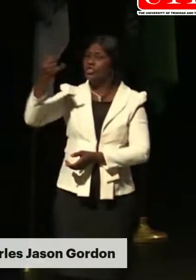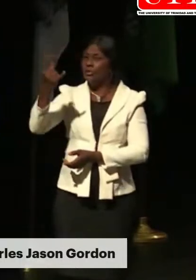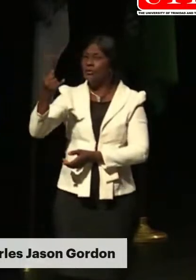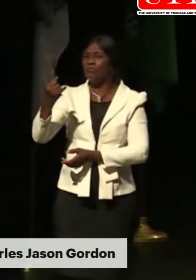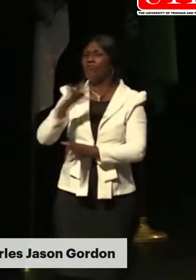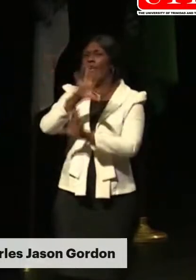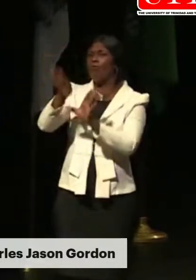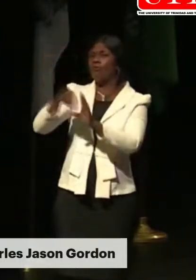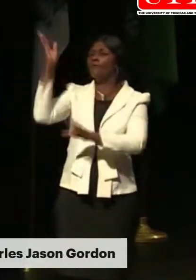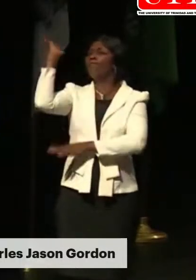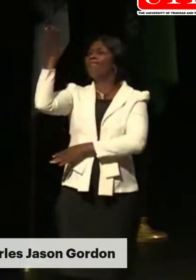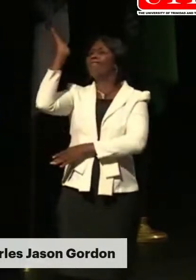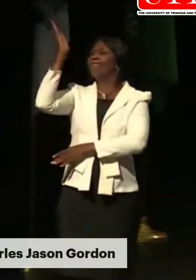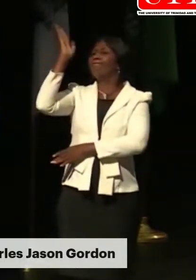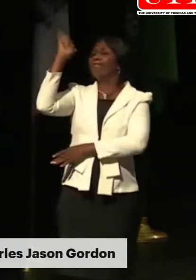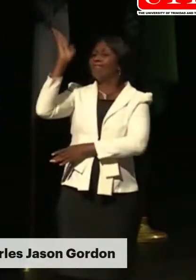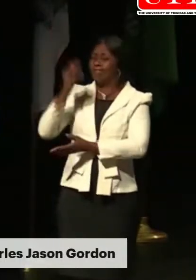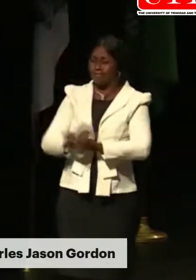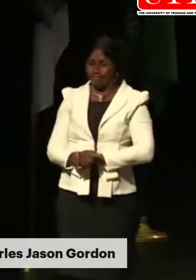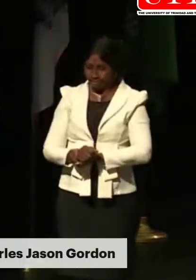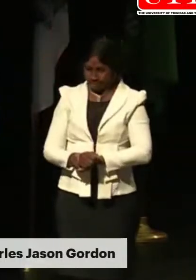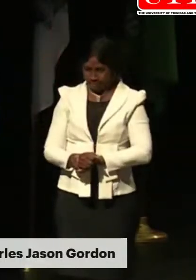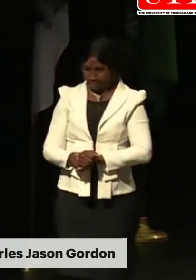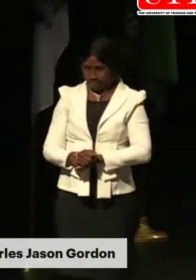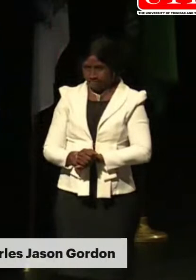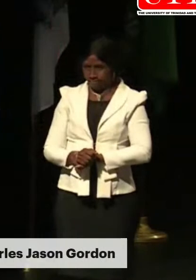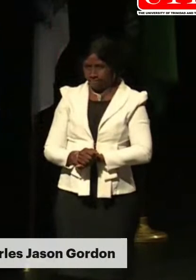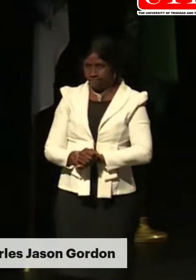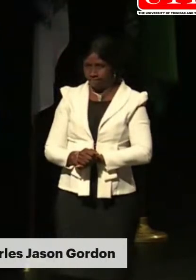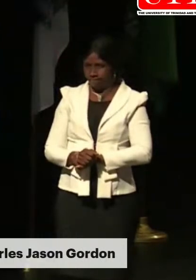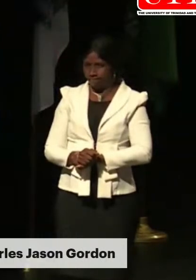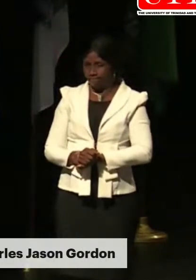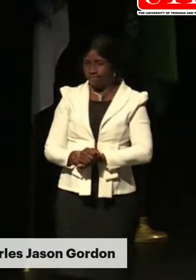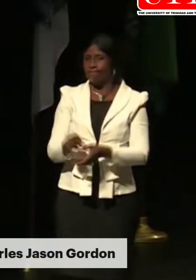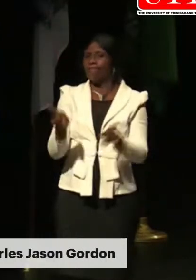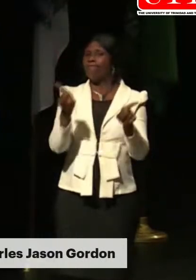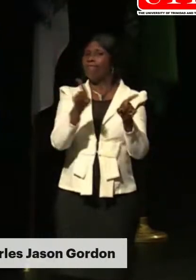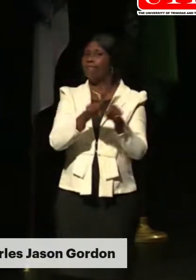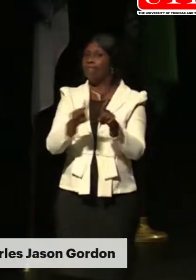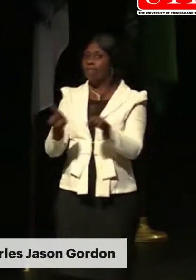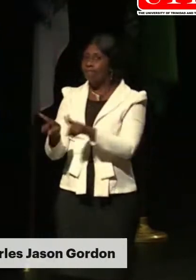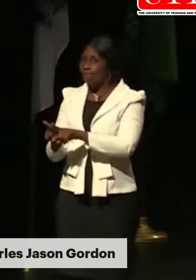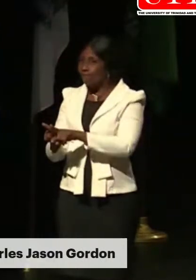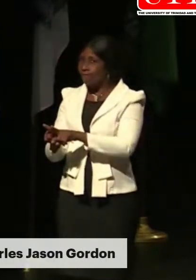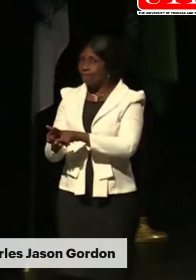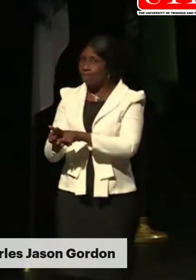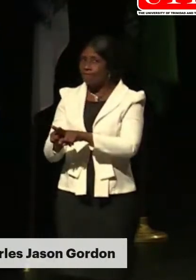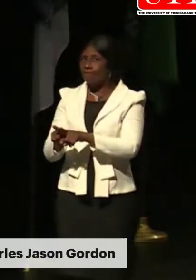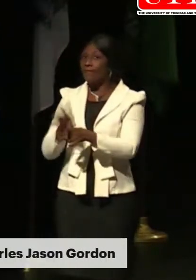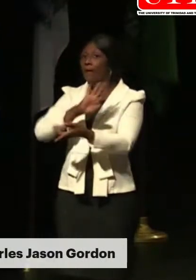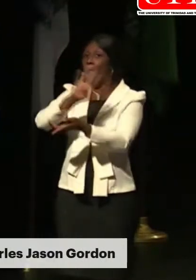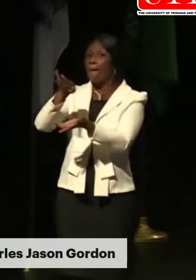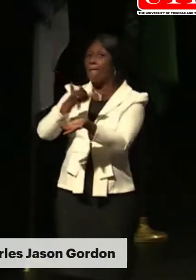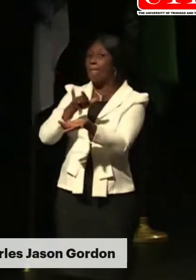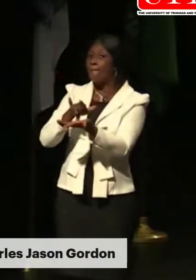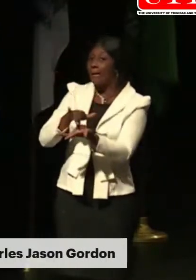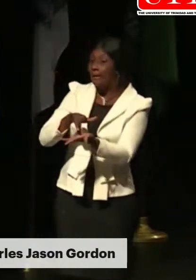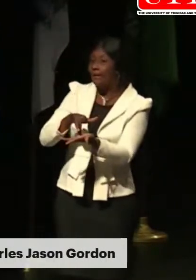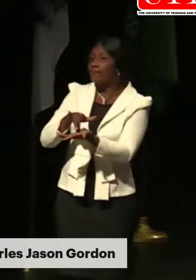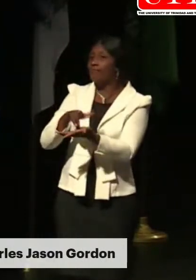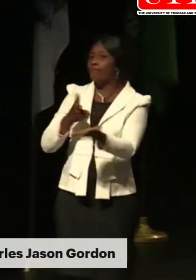the North American College in Rome, and the homily at the official ecumenical service of